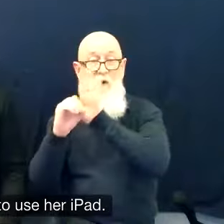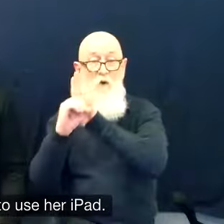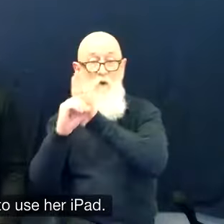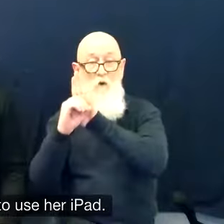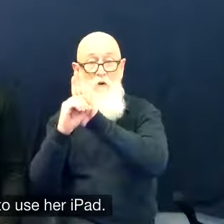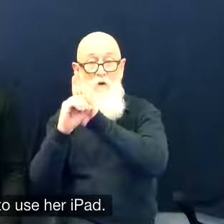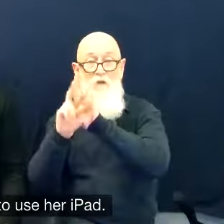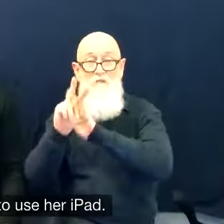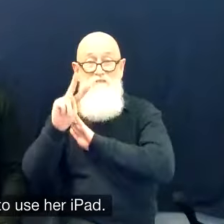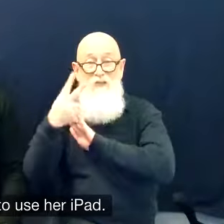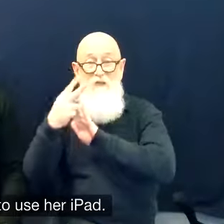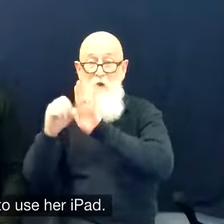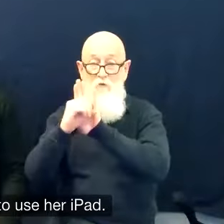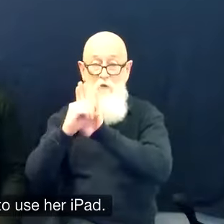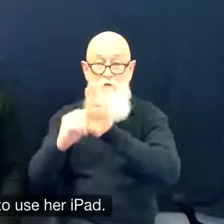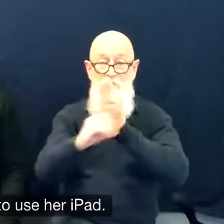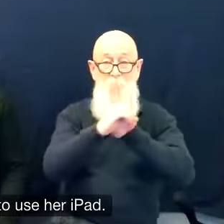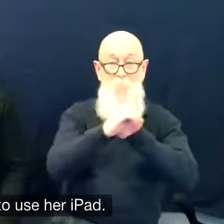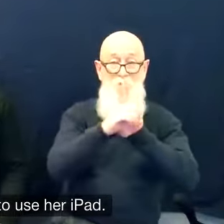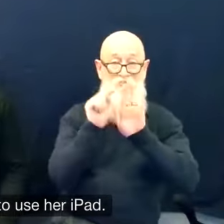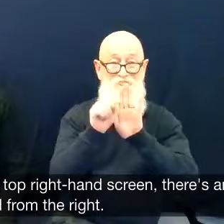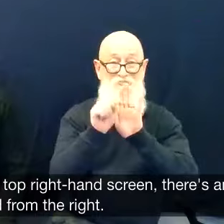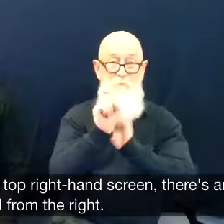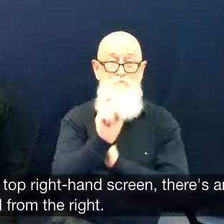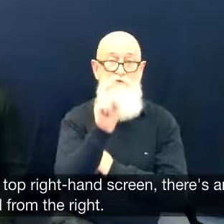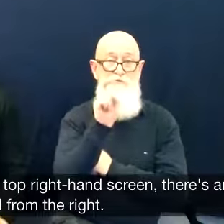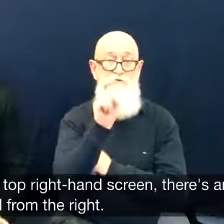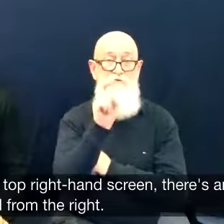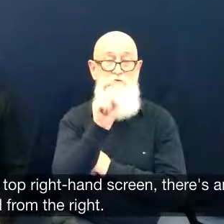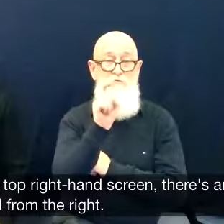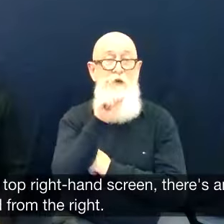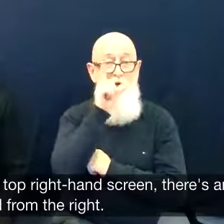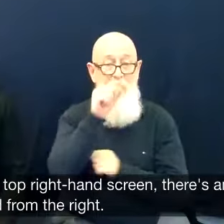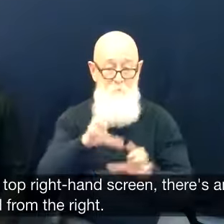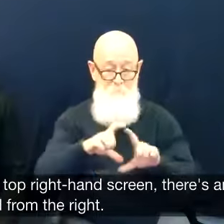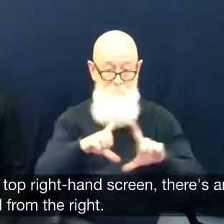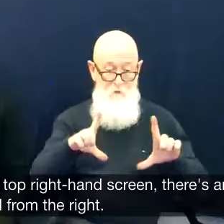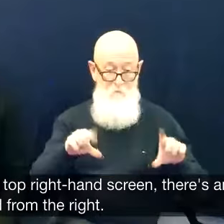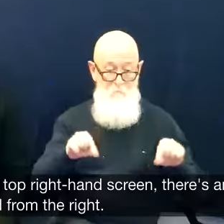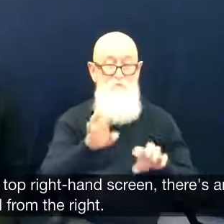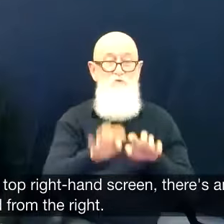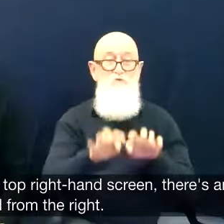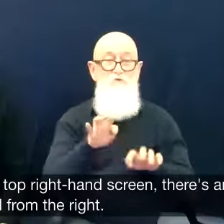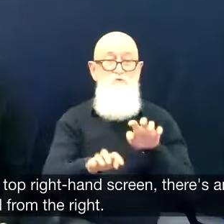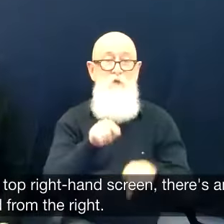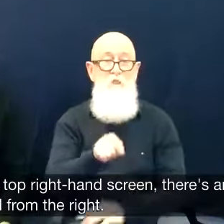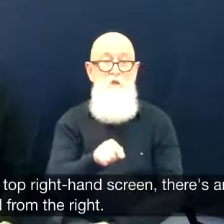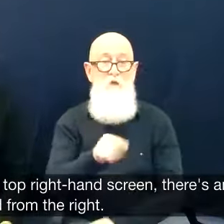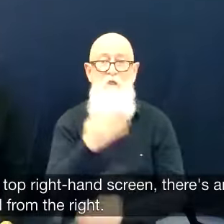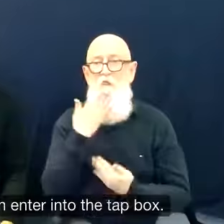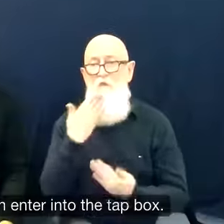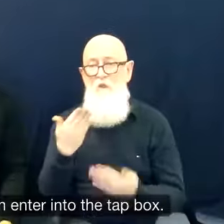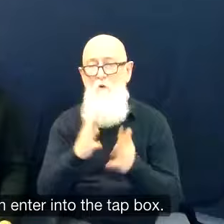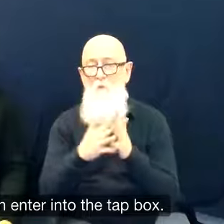second from the right, and that's where you can enter into the chat box. Thank you,